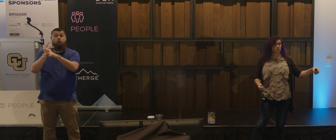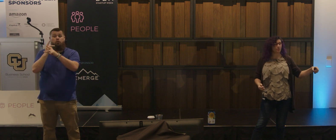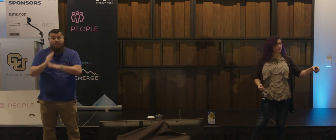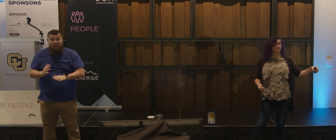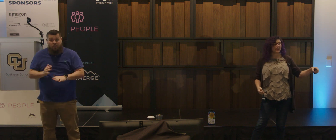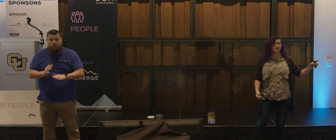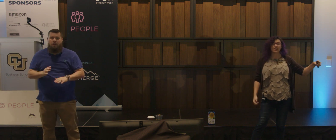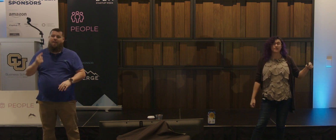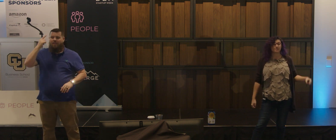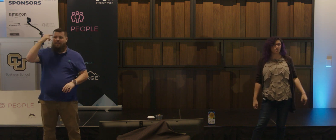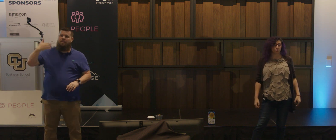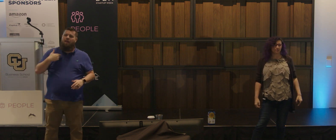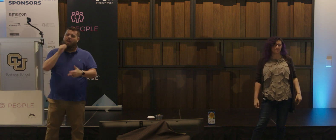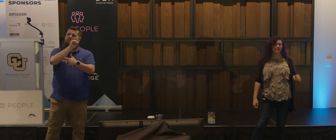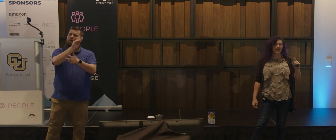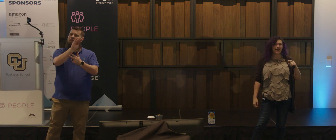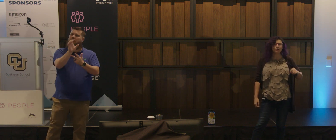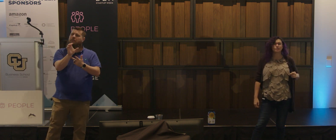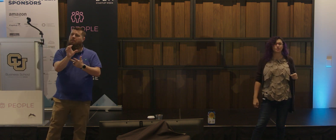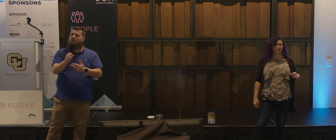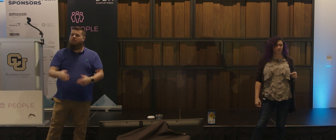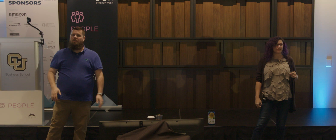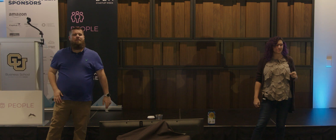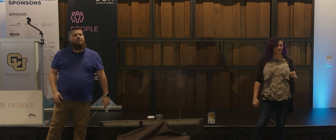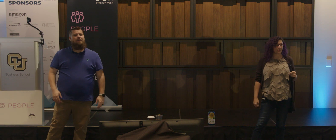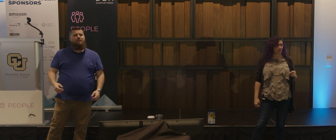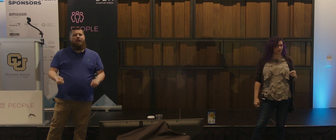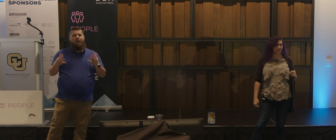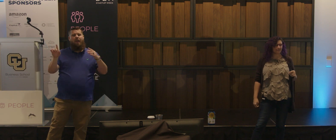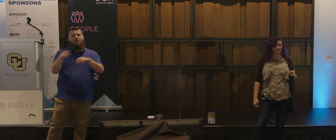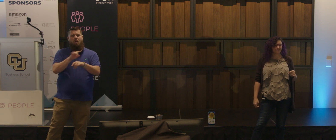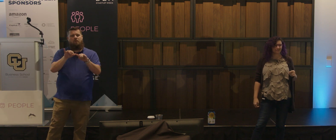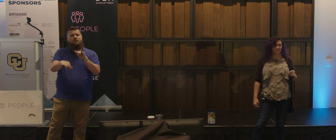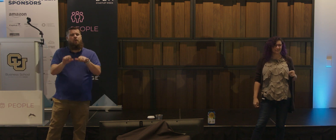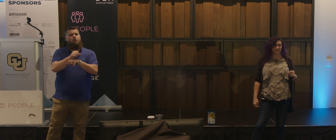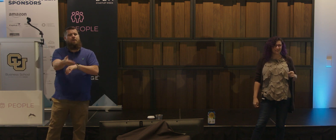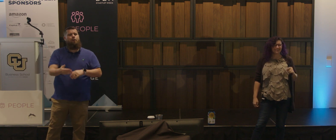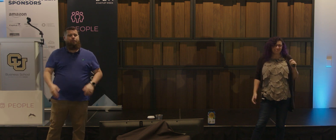of that position thinks they have A, B, and C duties, how long do you think that person is going to stay at the company?